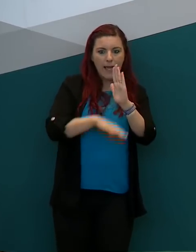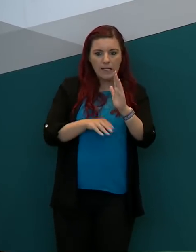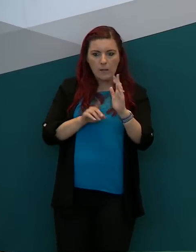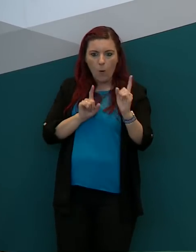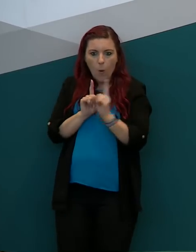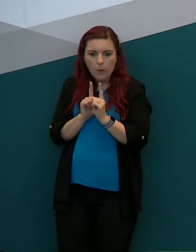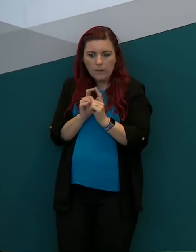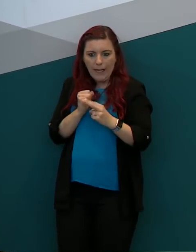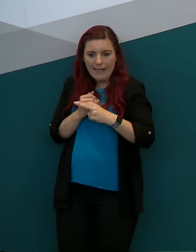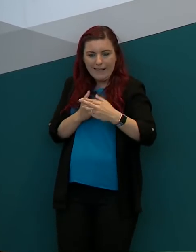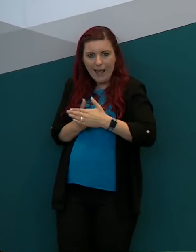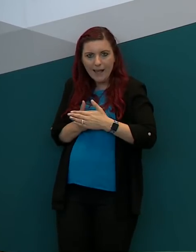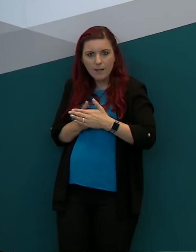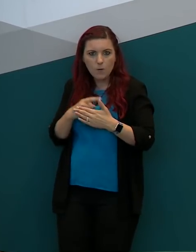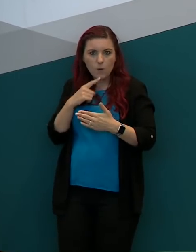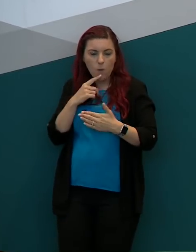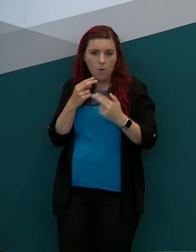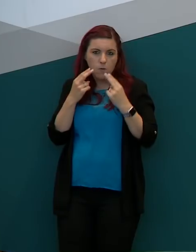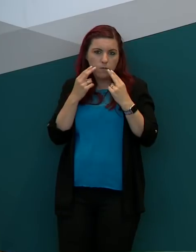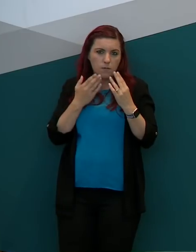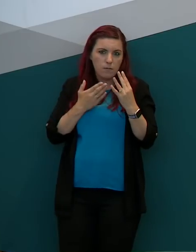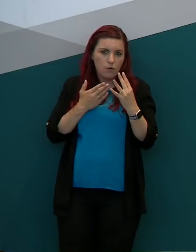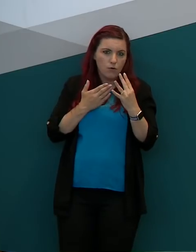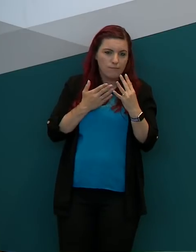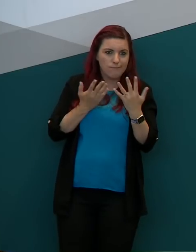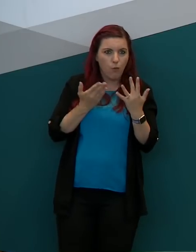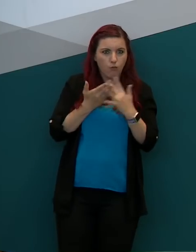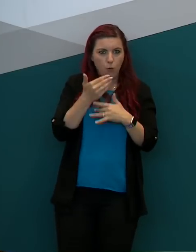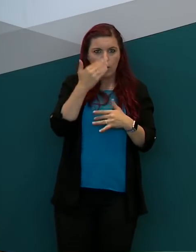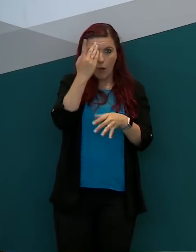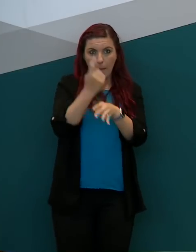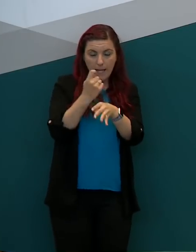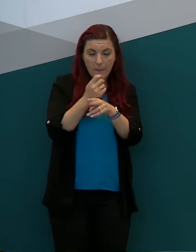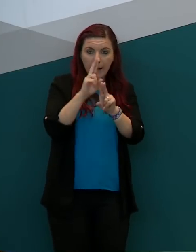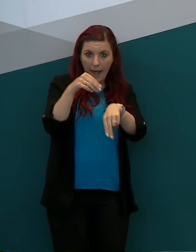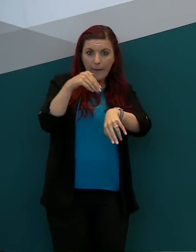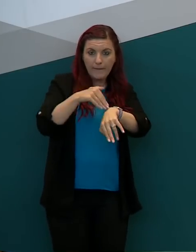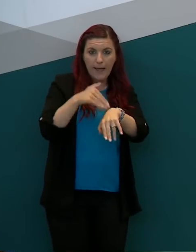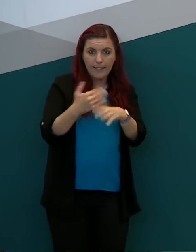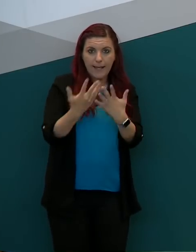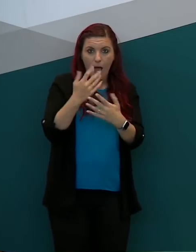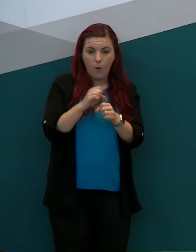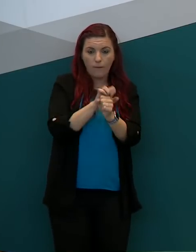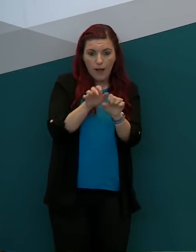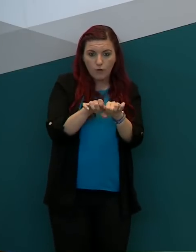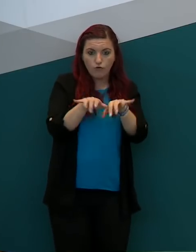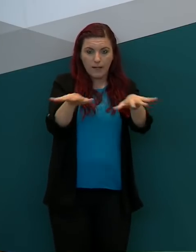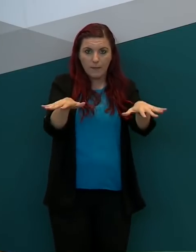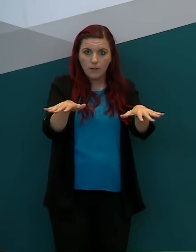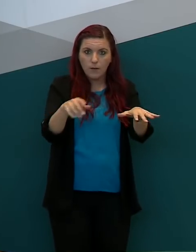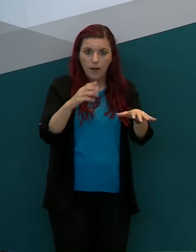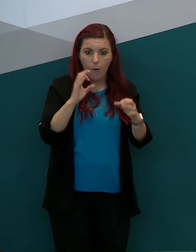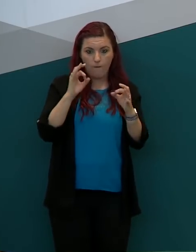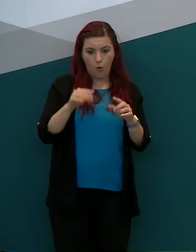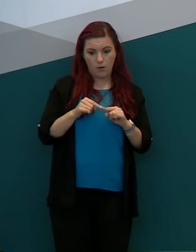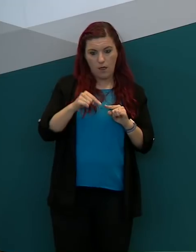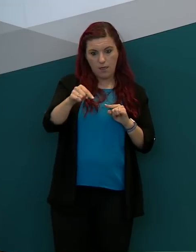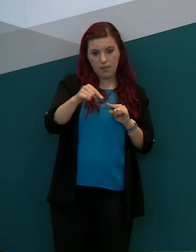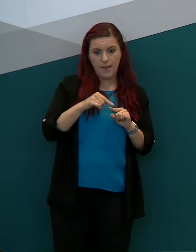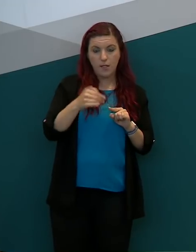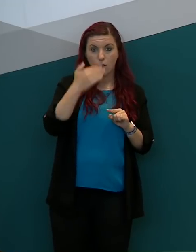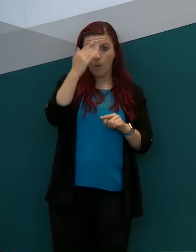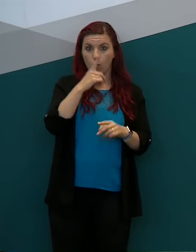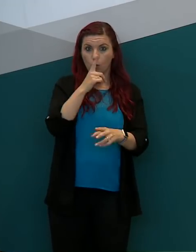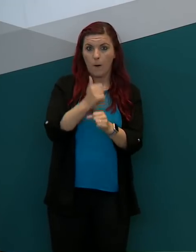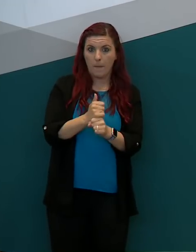So the summertime tends to be a period in which you get less in the way of viral transmission for those reasons. Now obviously over the course of this summer we're going to be talking